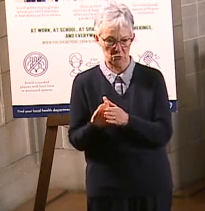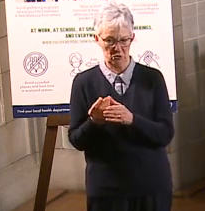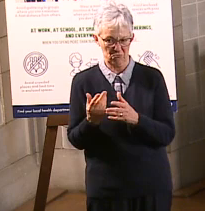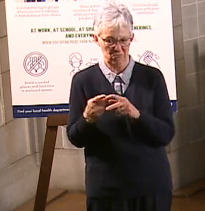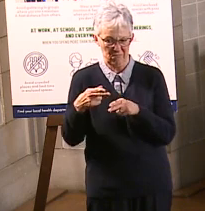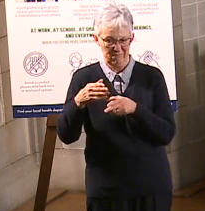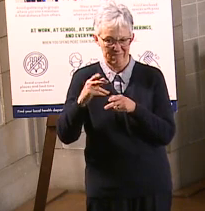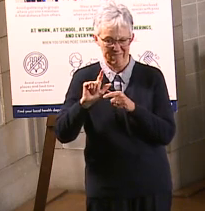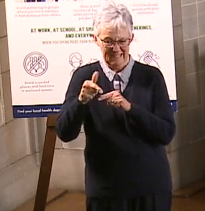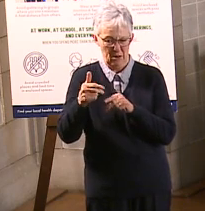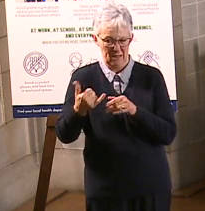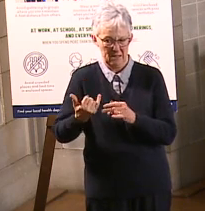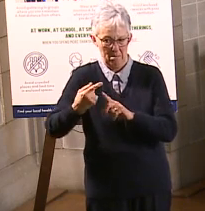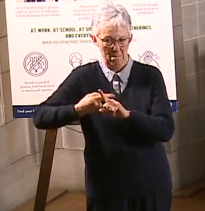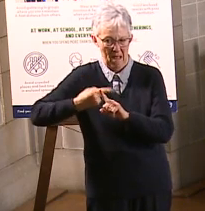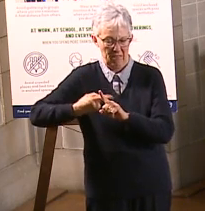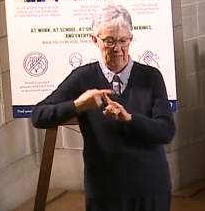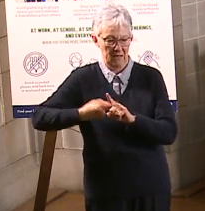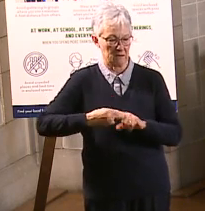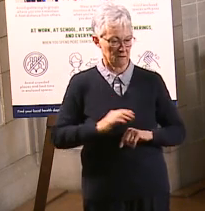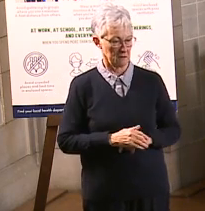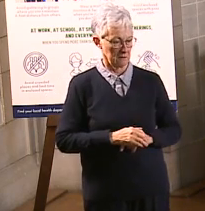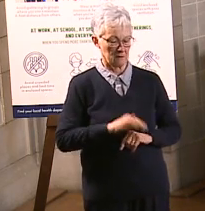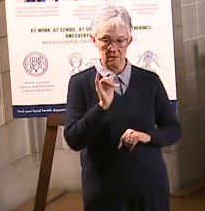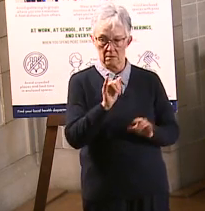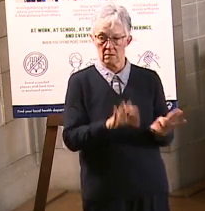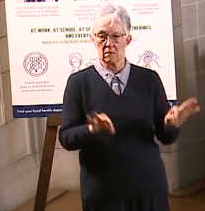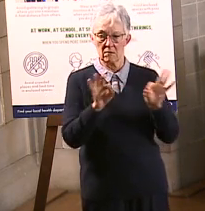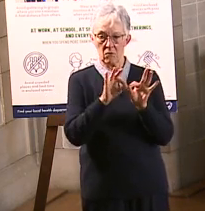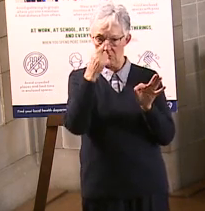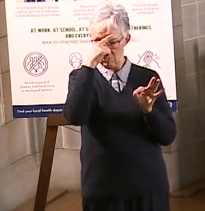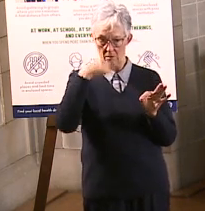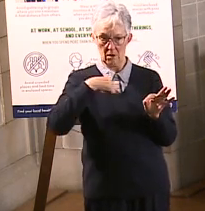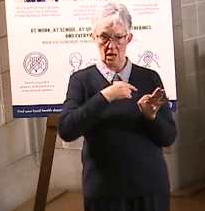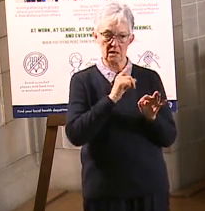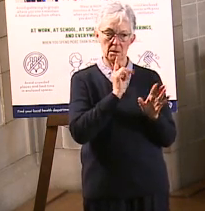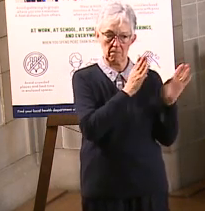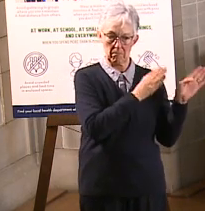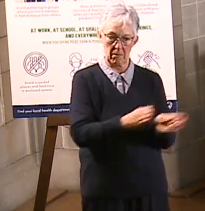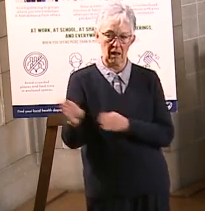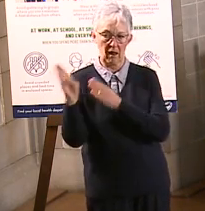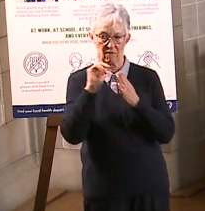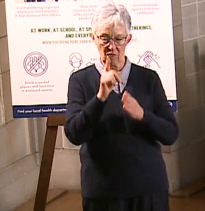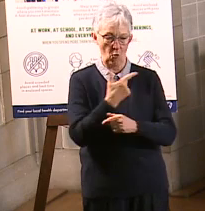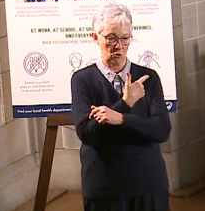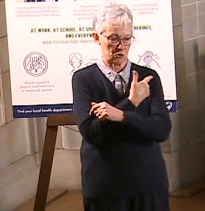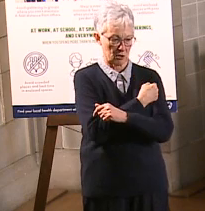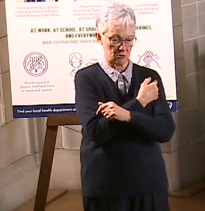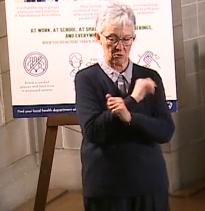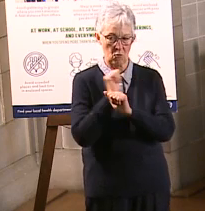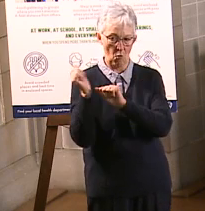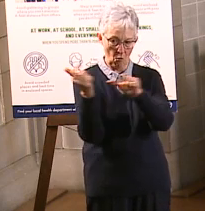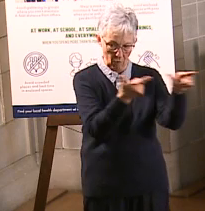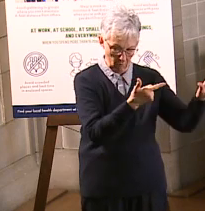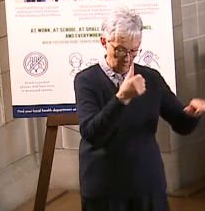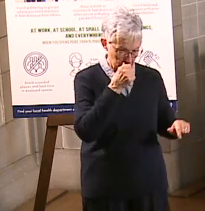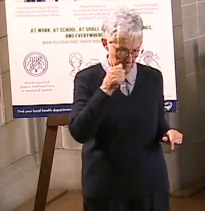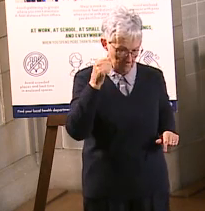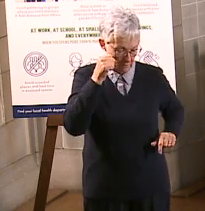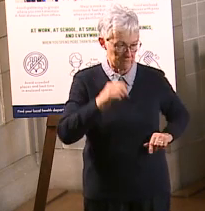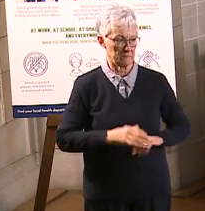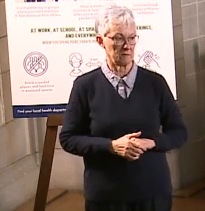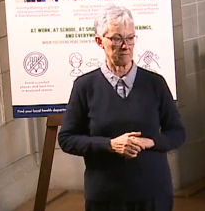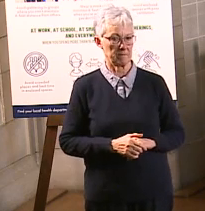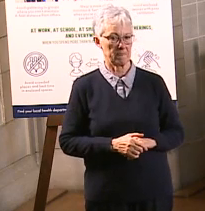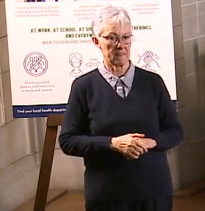something that is important for us in our planning. And then obviously yesterday we got the news that Johnson & Johnson had submitted their documentation